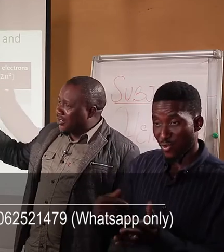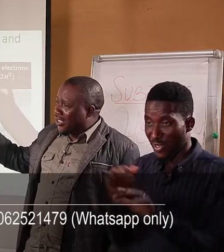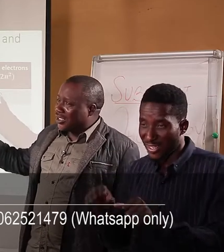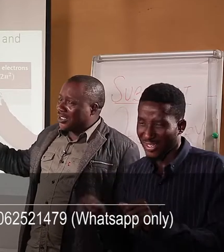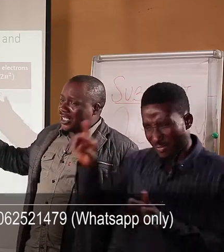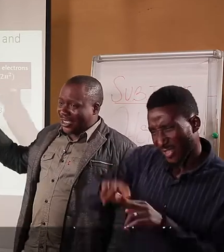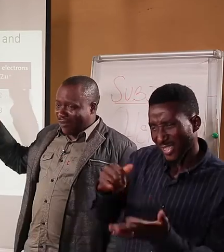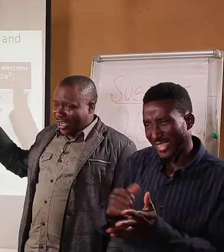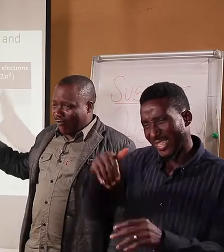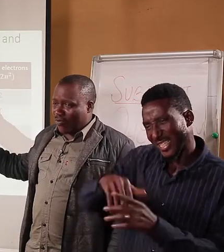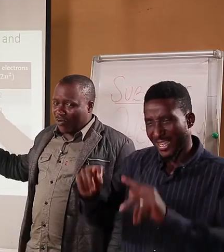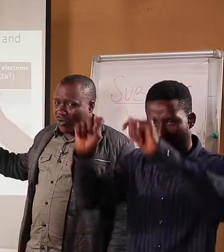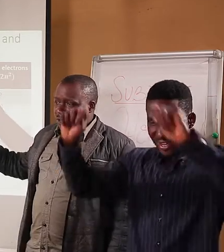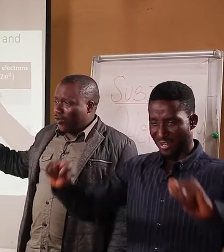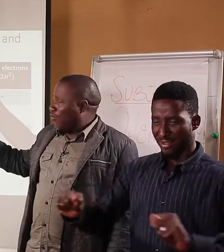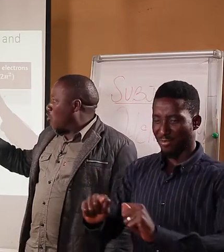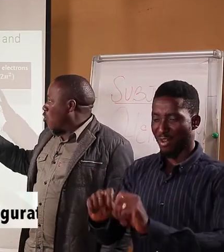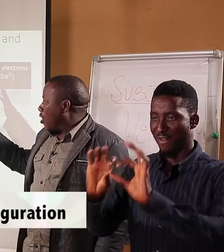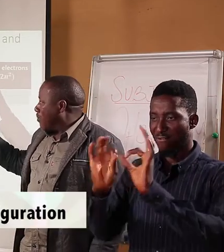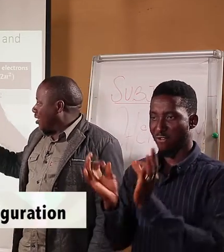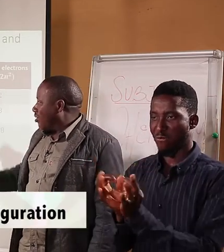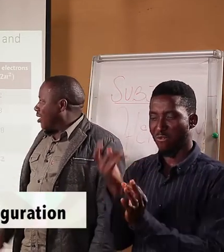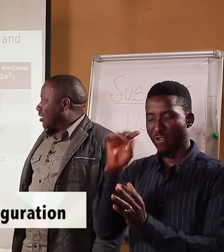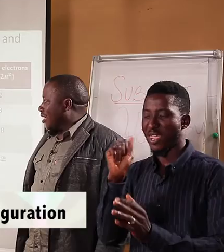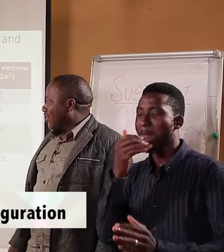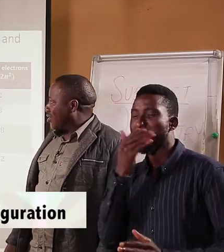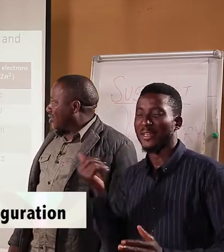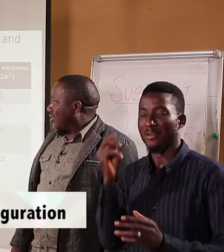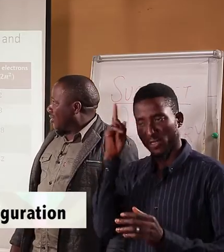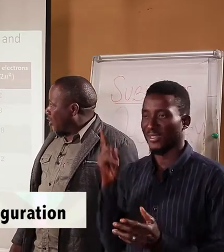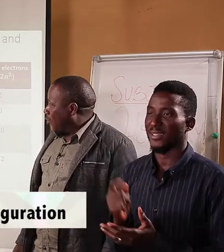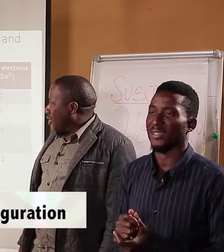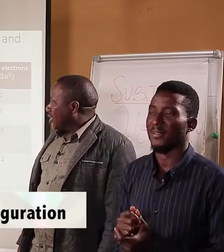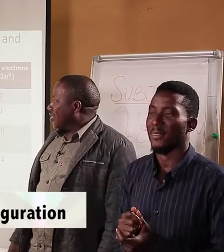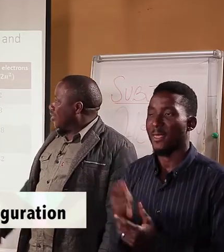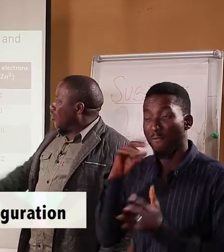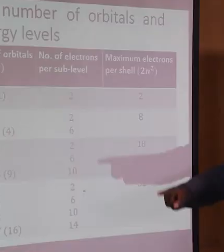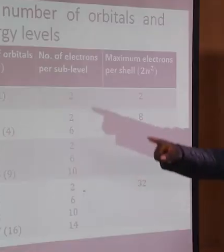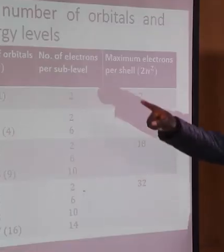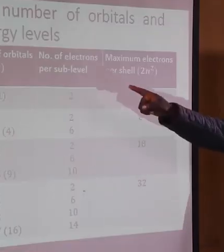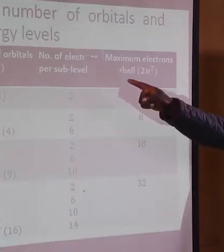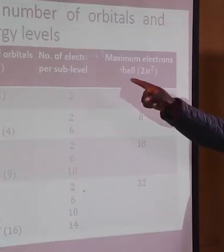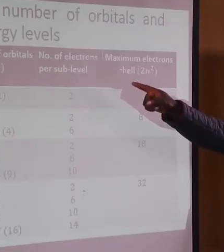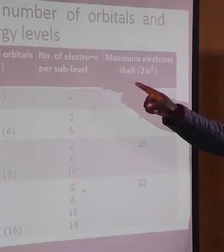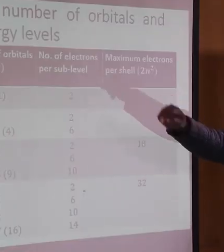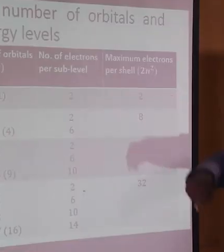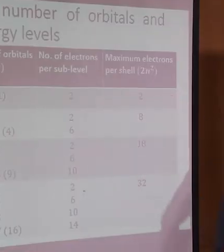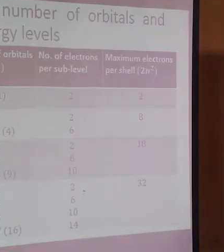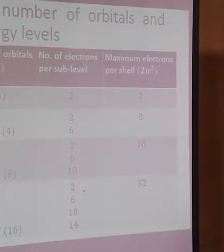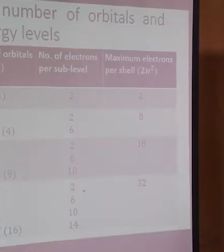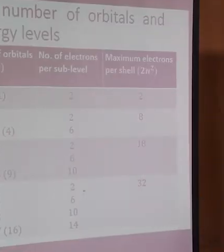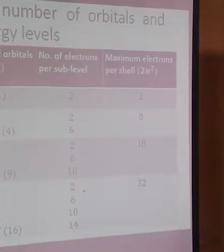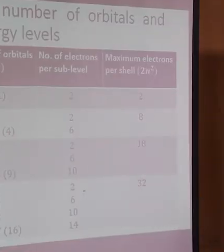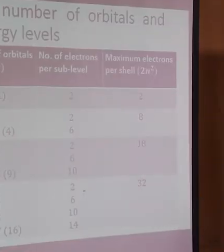can represent it in a tabular form for a better understanding. Take for instance, you can see from the table